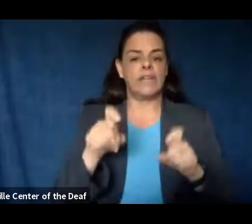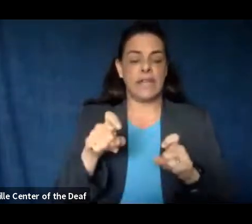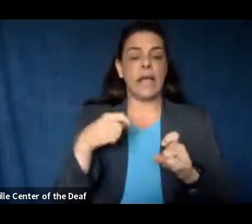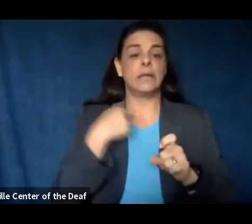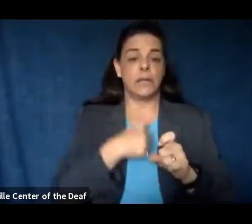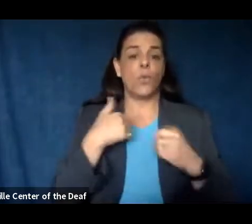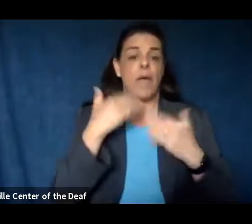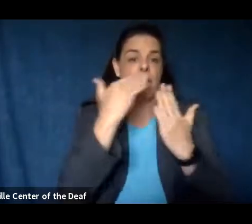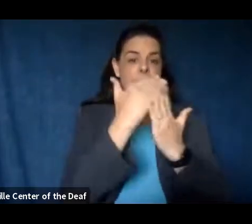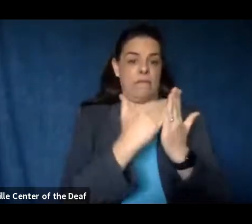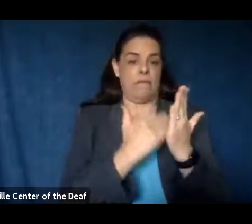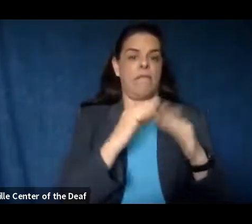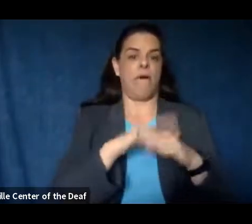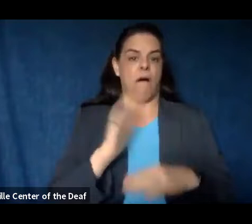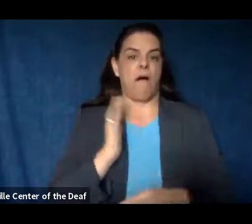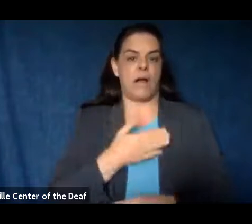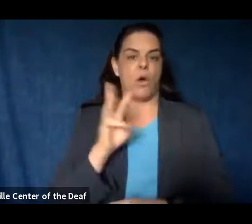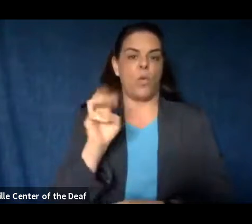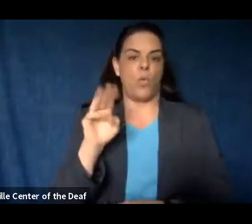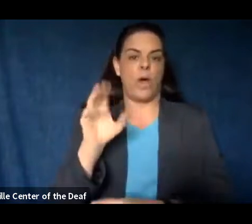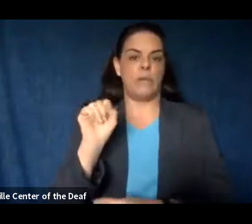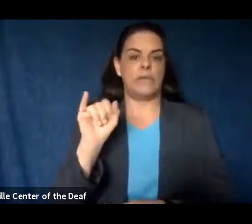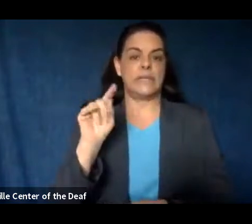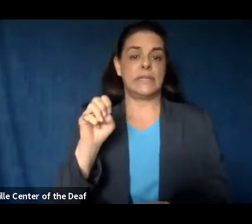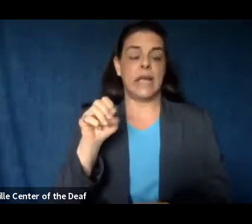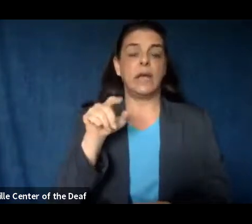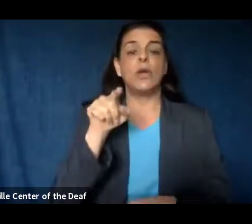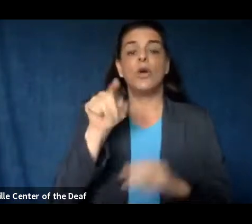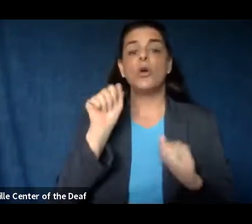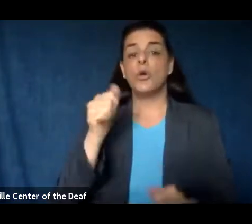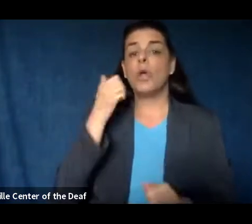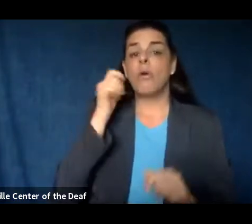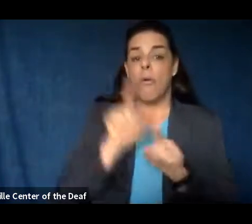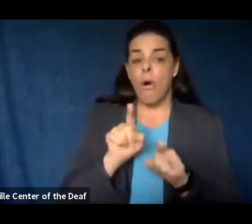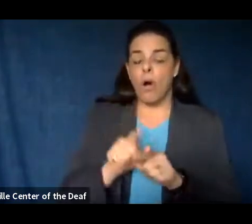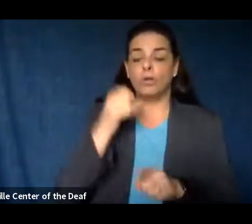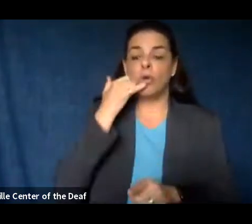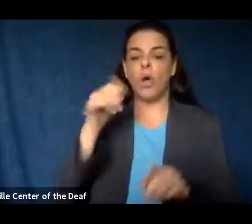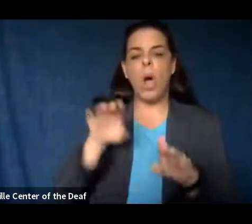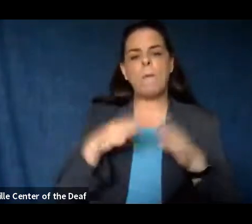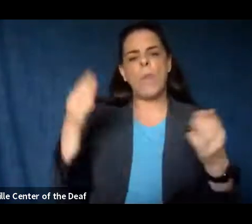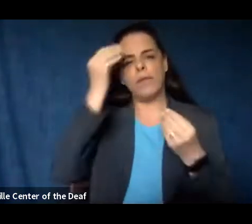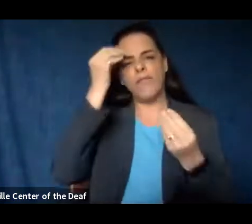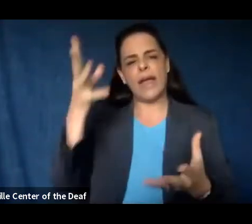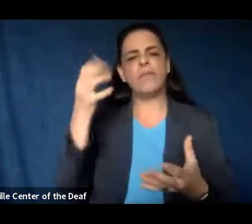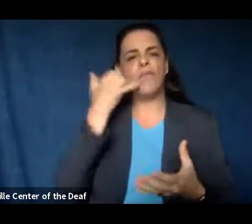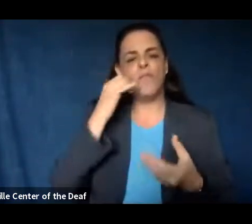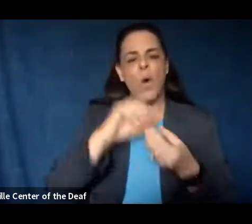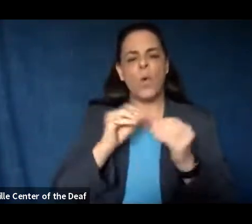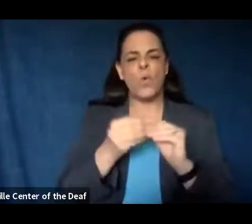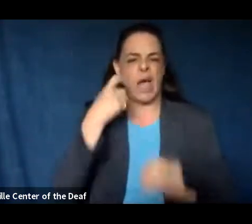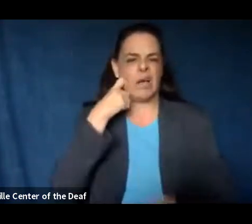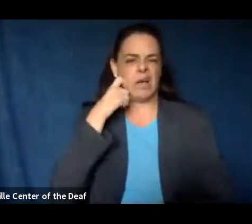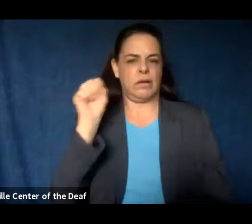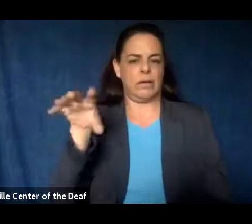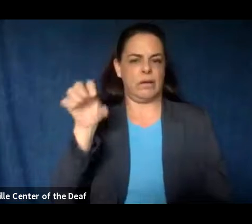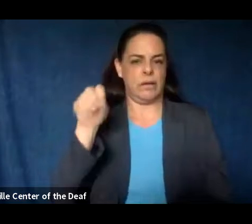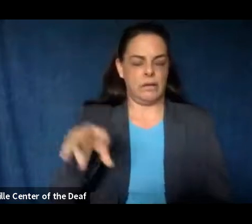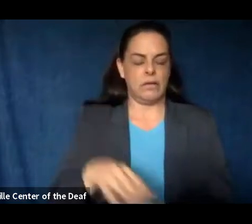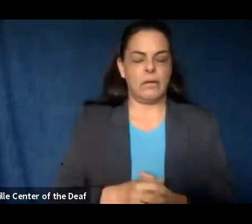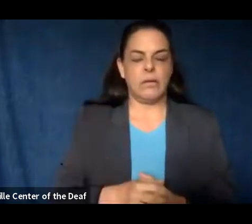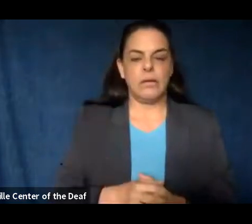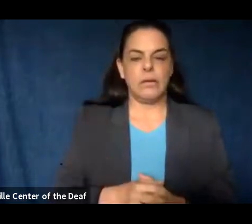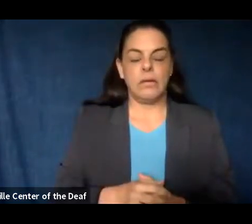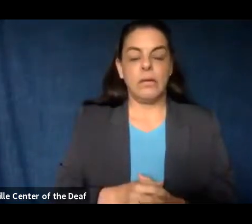The public can access the list of providers by calling our public information line that I just provided. And there are also